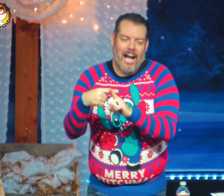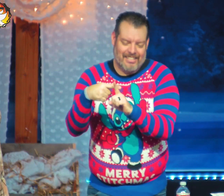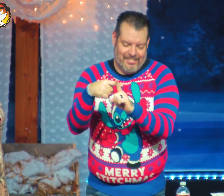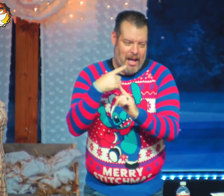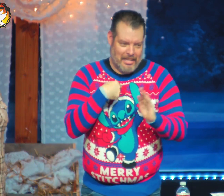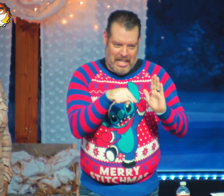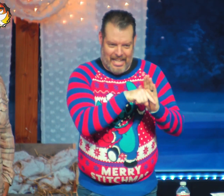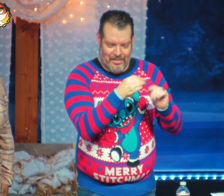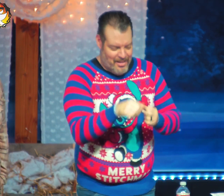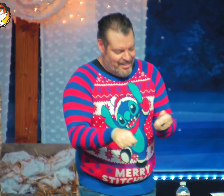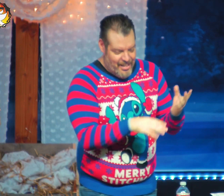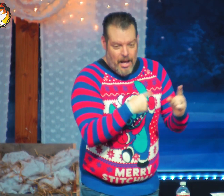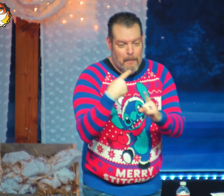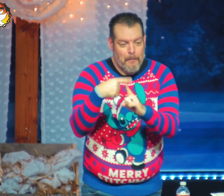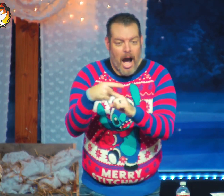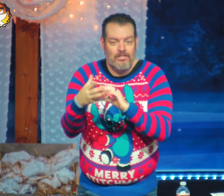The elephant remembered.